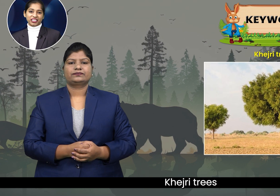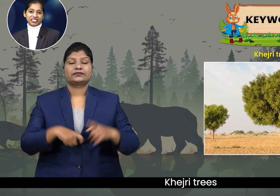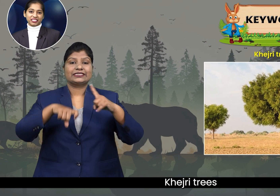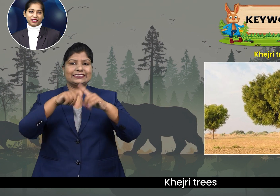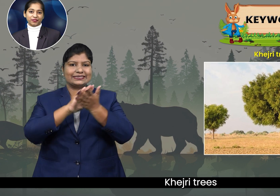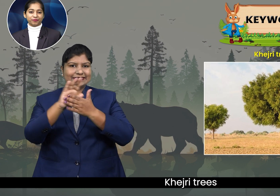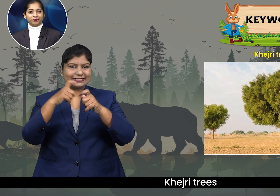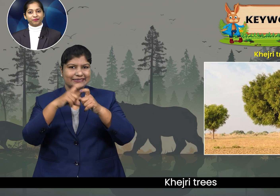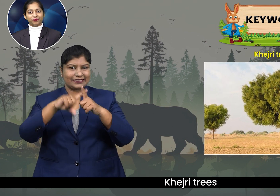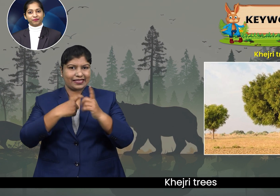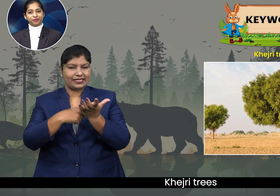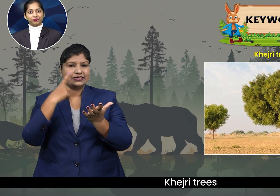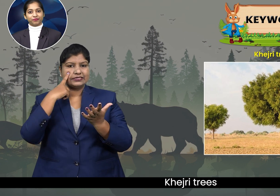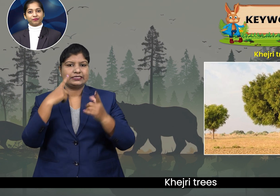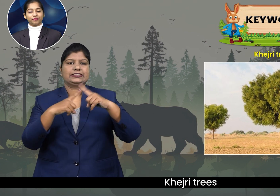caged trees,